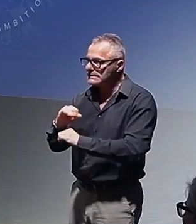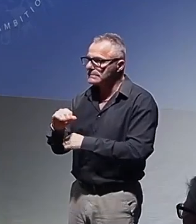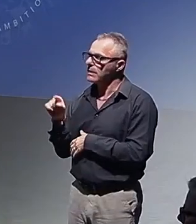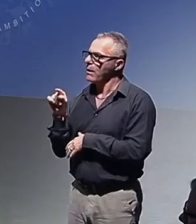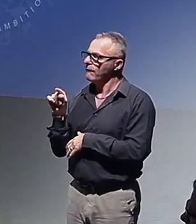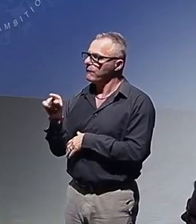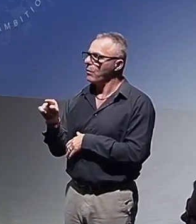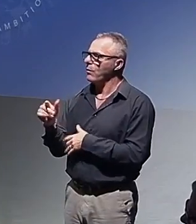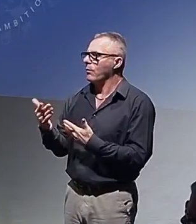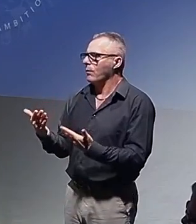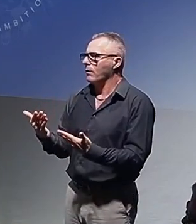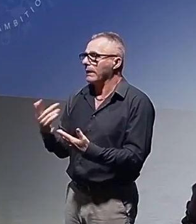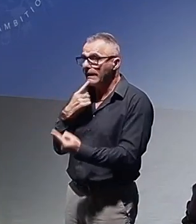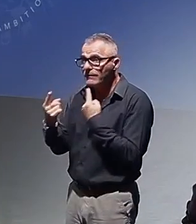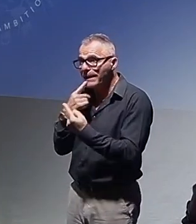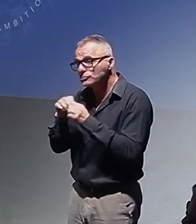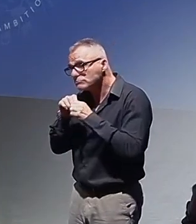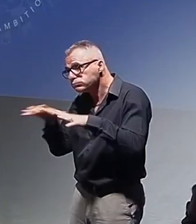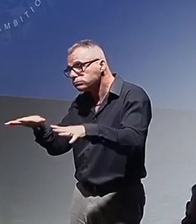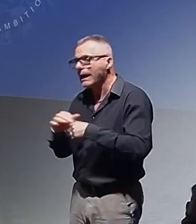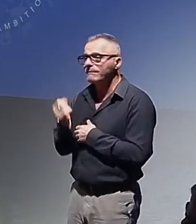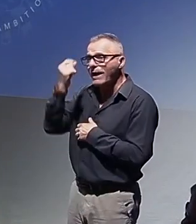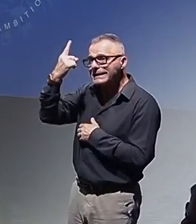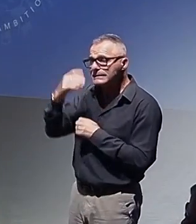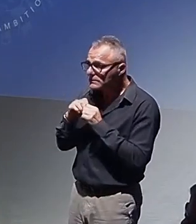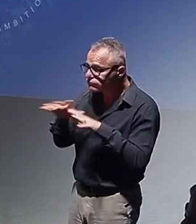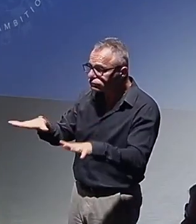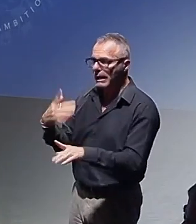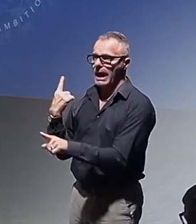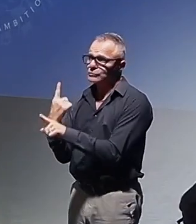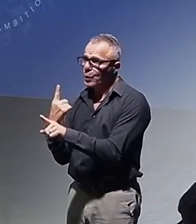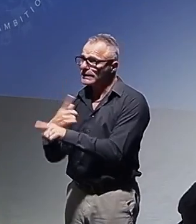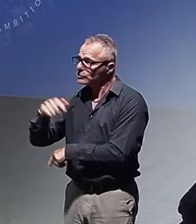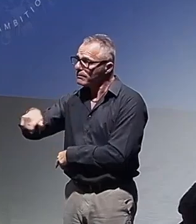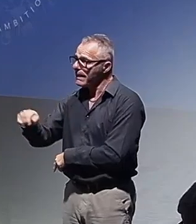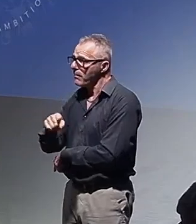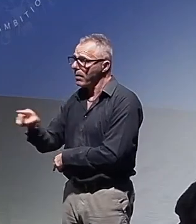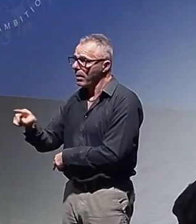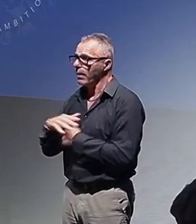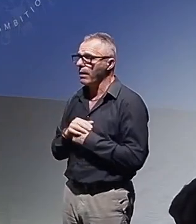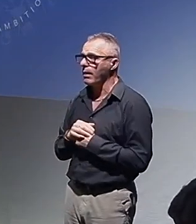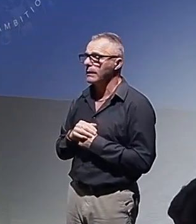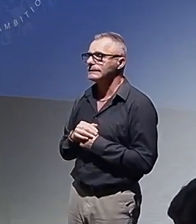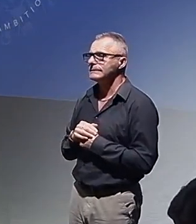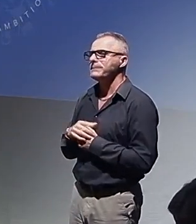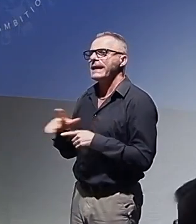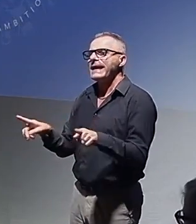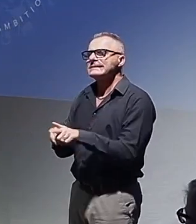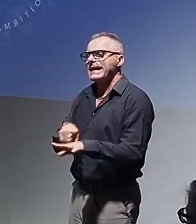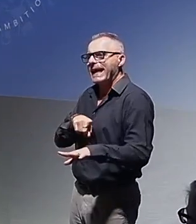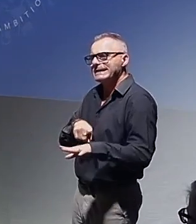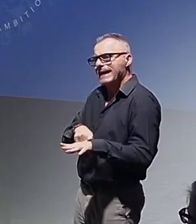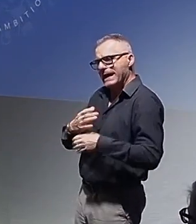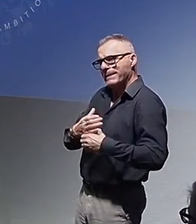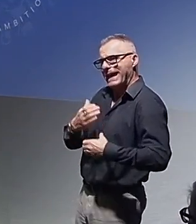for information and for ideas and talking to people, and it's a time capsule.